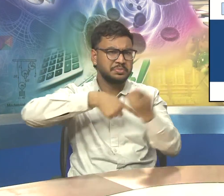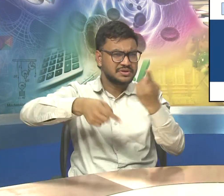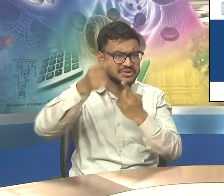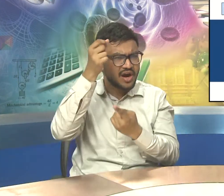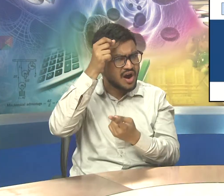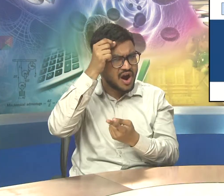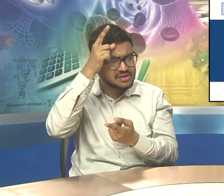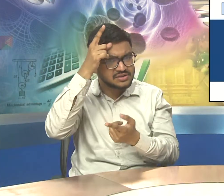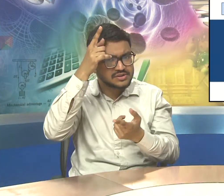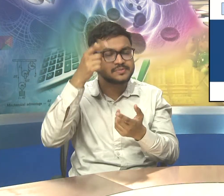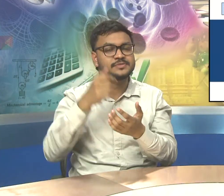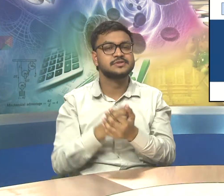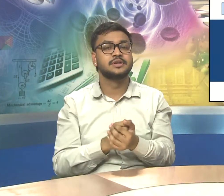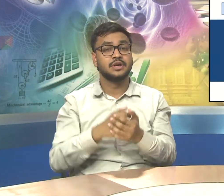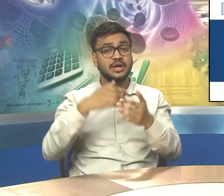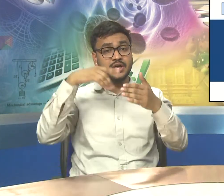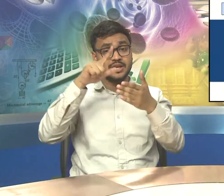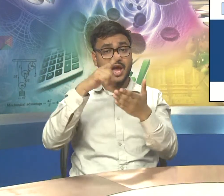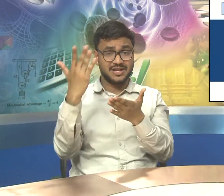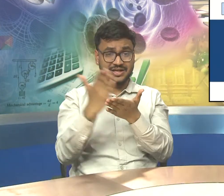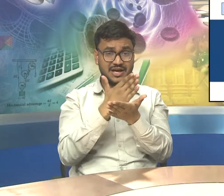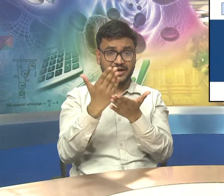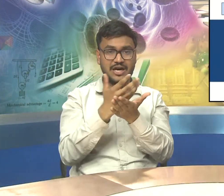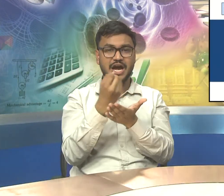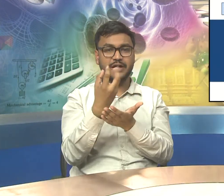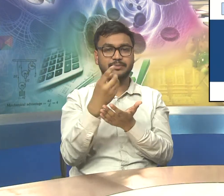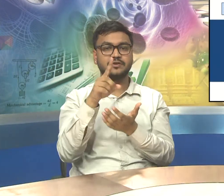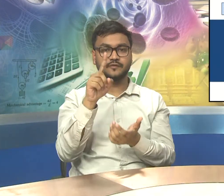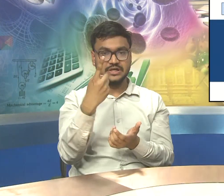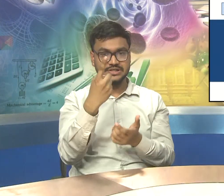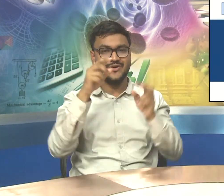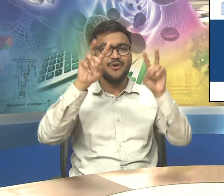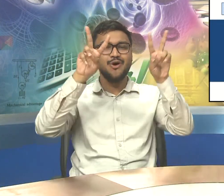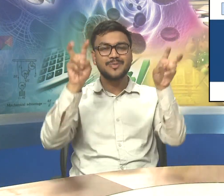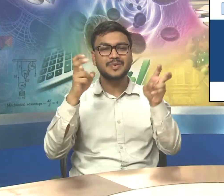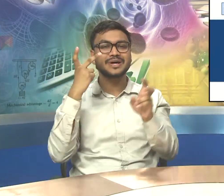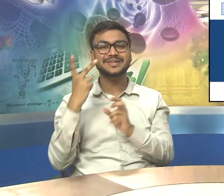Understanding Indian Sign Language. Lesson number 1,